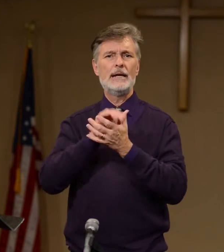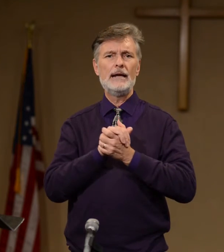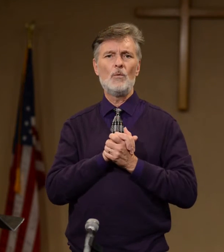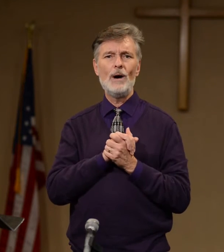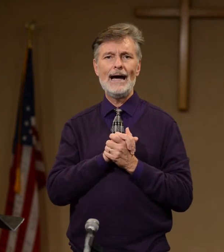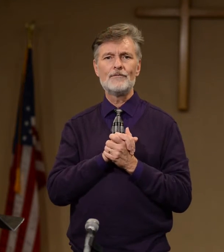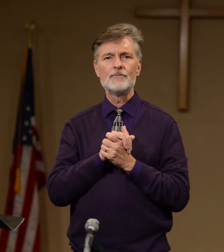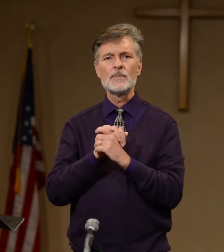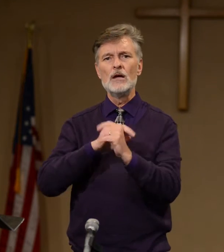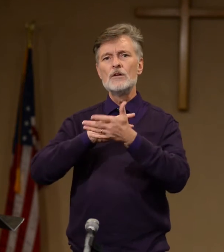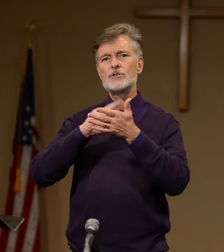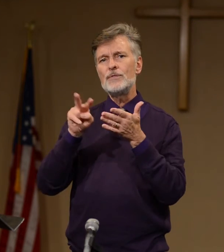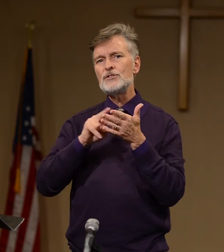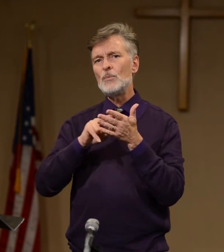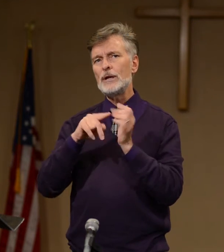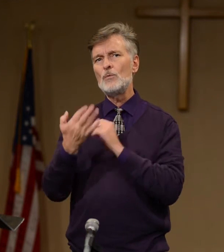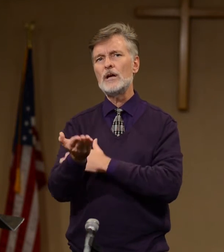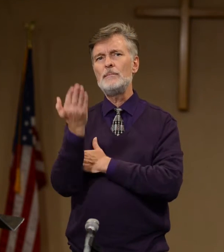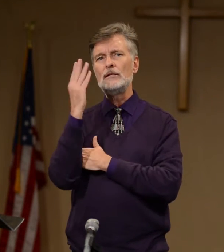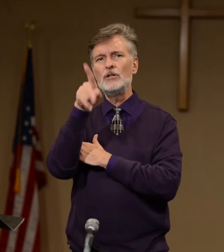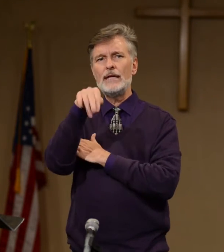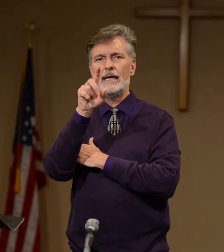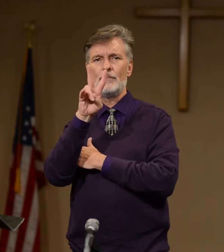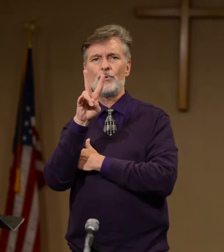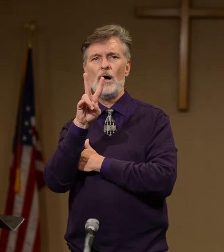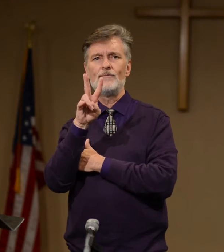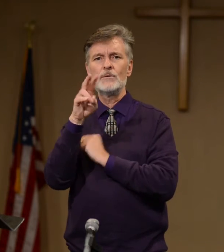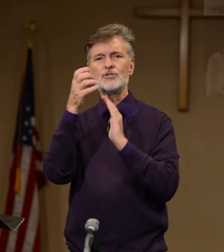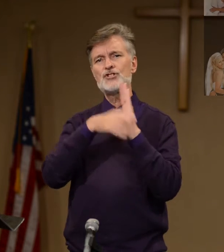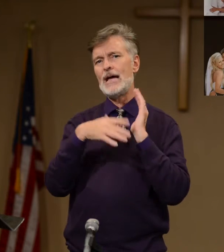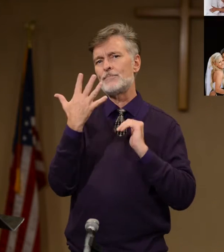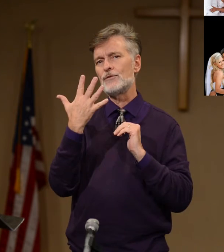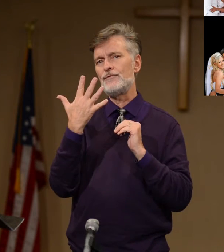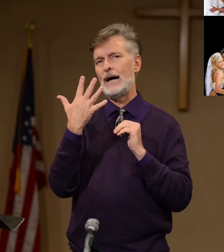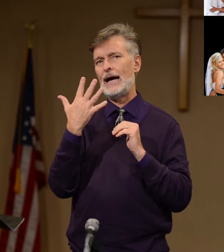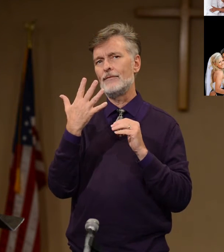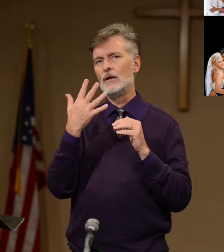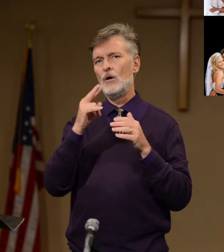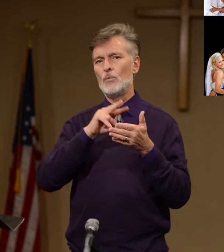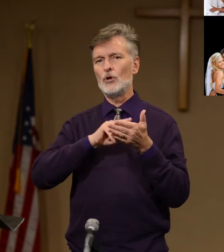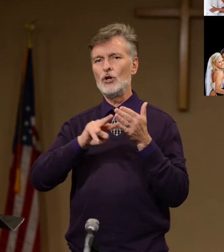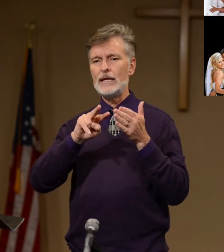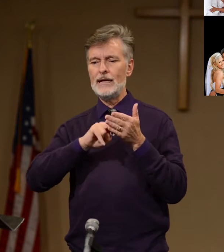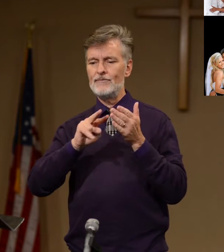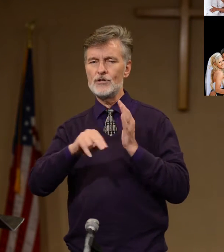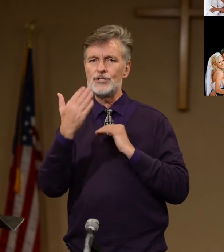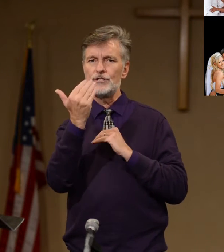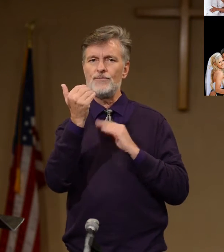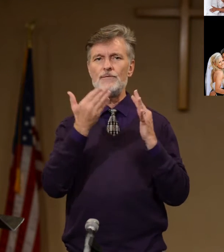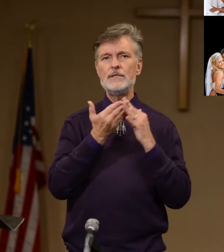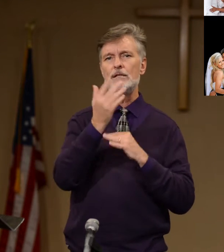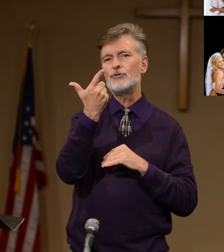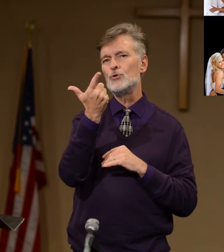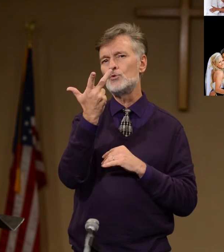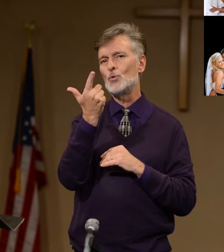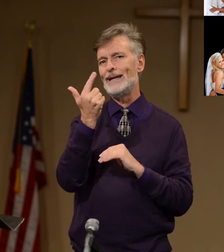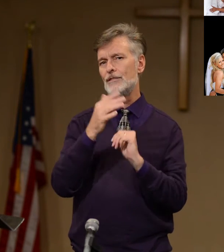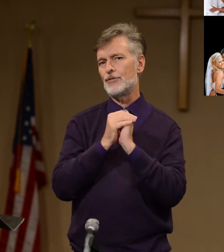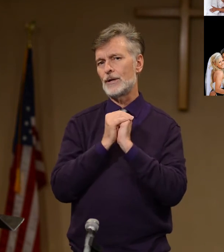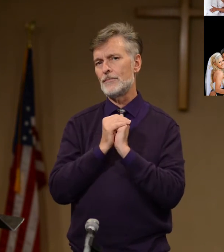and a wife. So this morning, we're going to be looking at Proverbs chapter 5. We're looking at verses 15 through